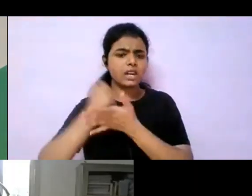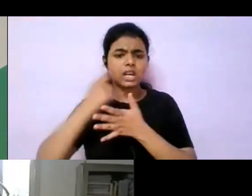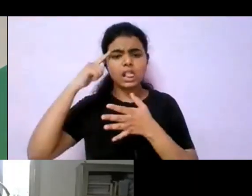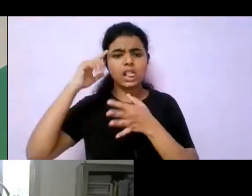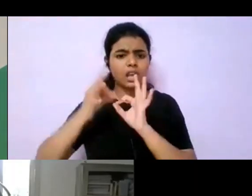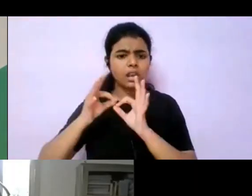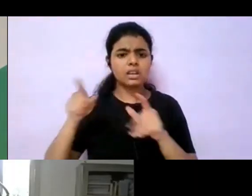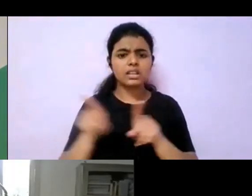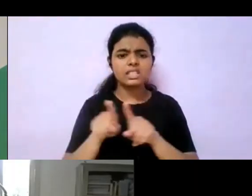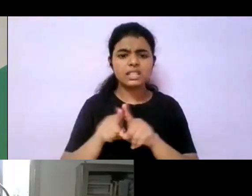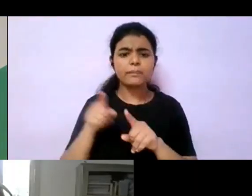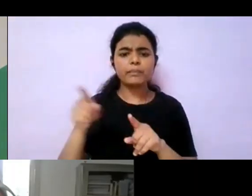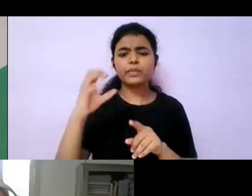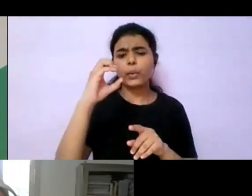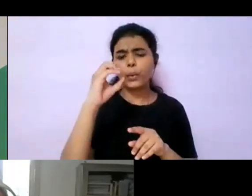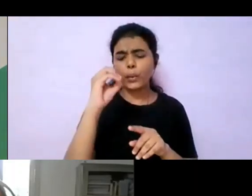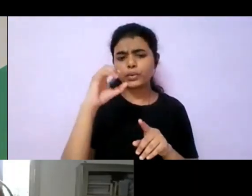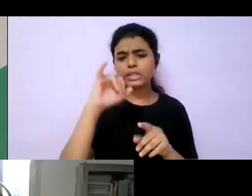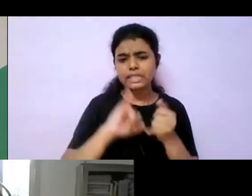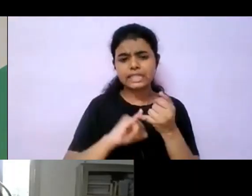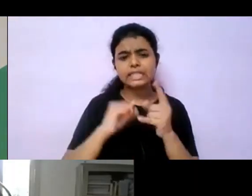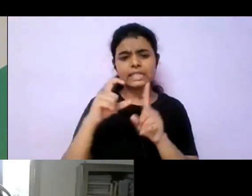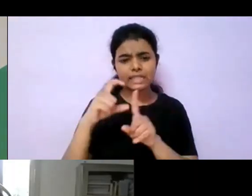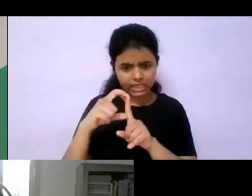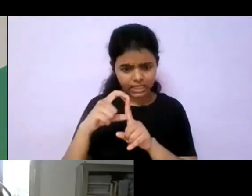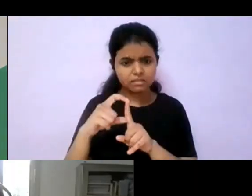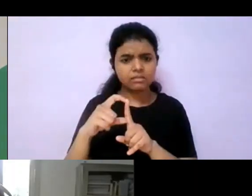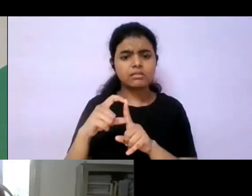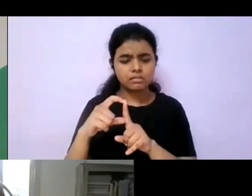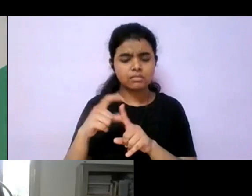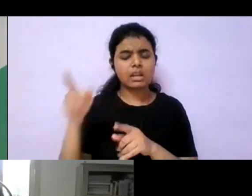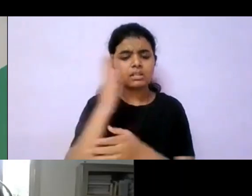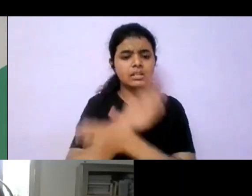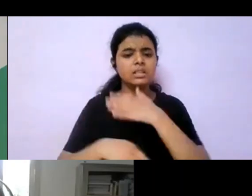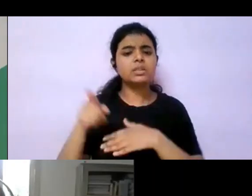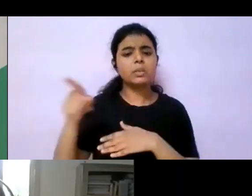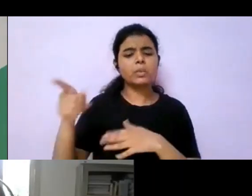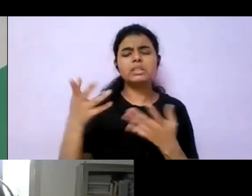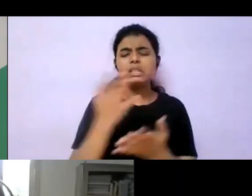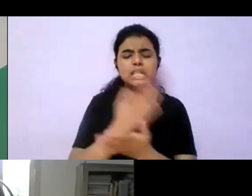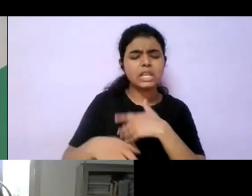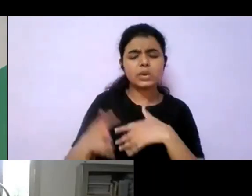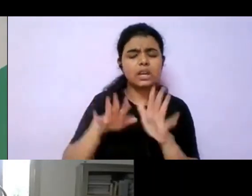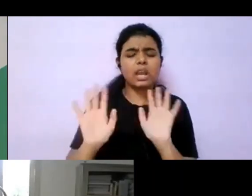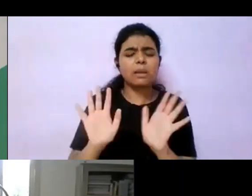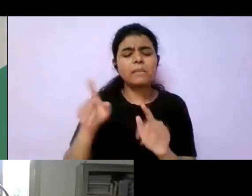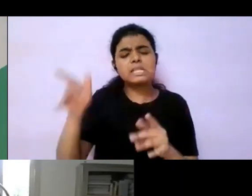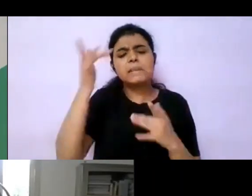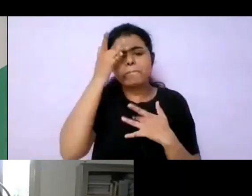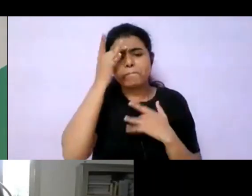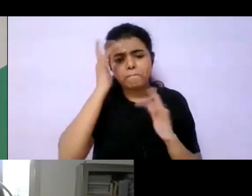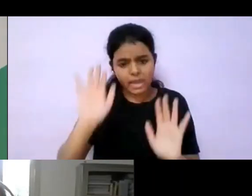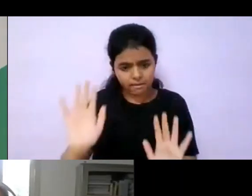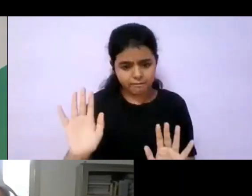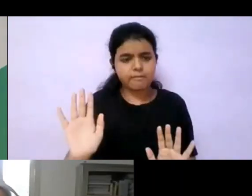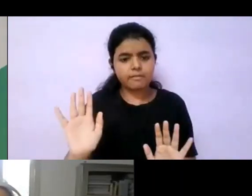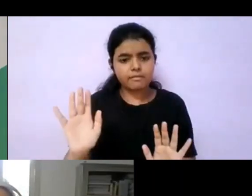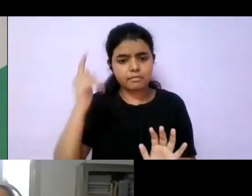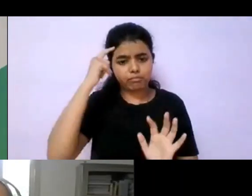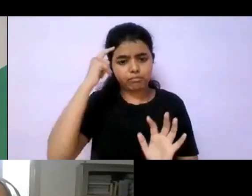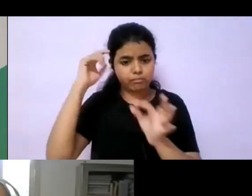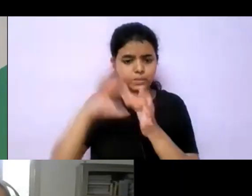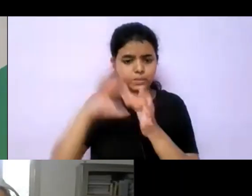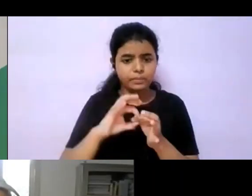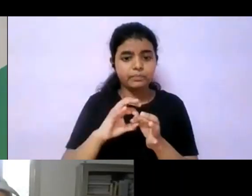suffering from OCD, that is obsessive compulsive disorder. And she does what happens is seeing the two